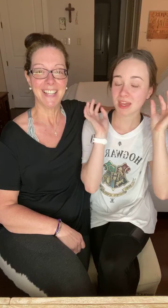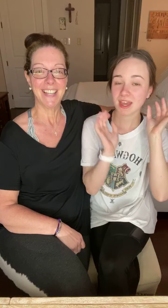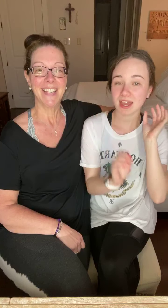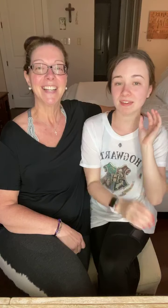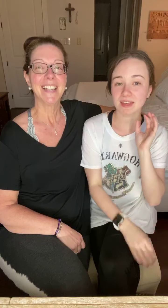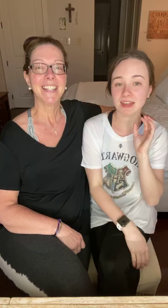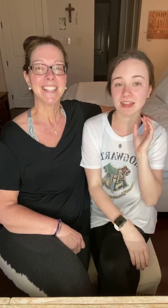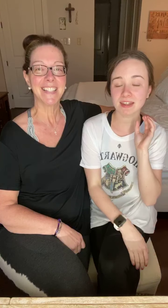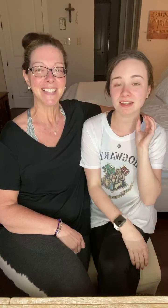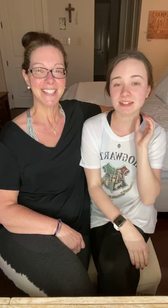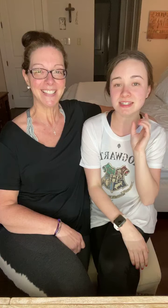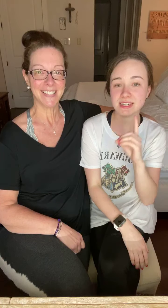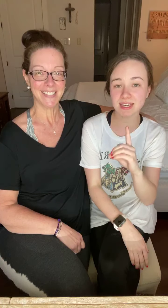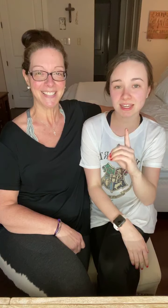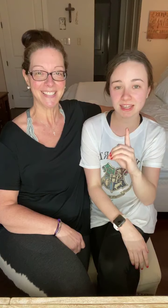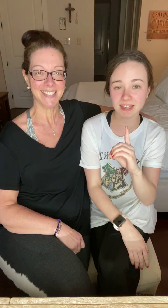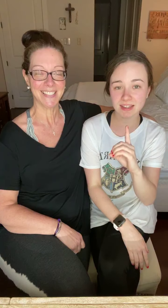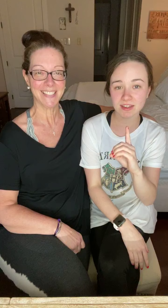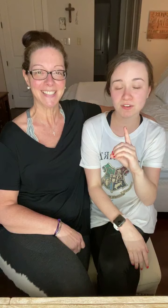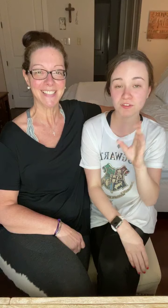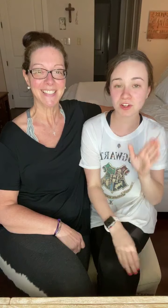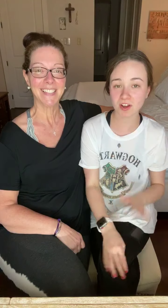And then D for dog.